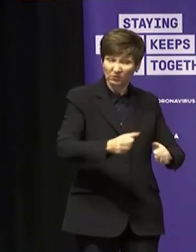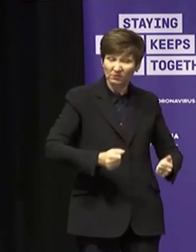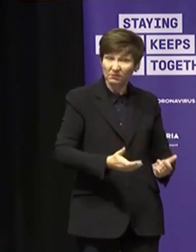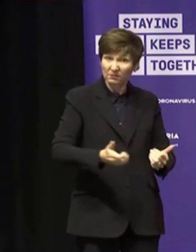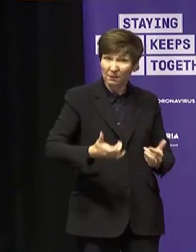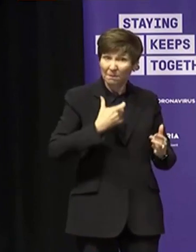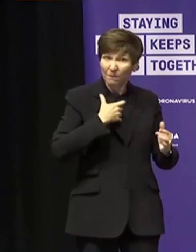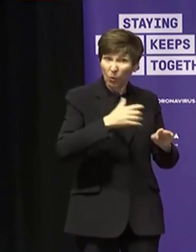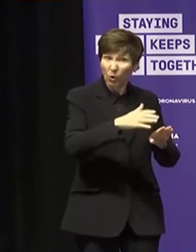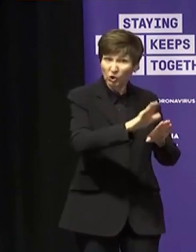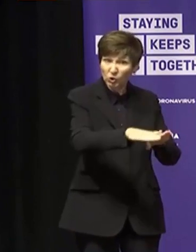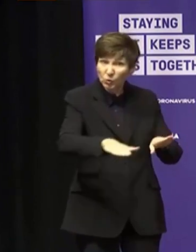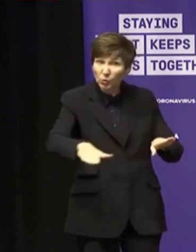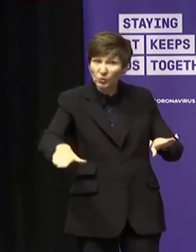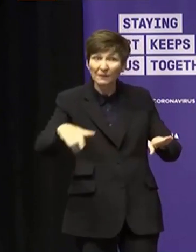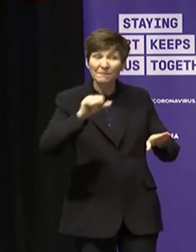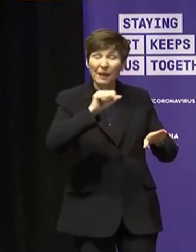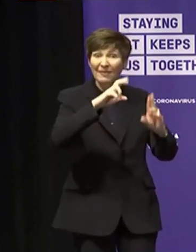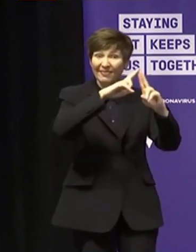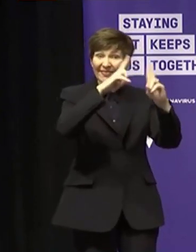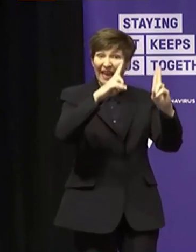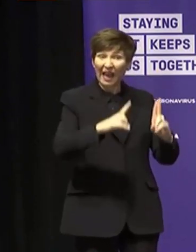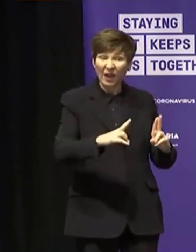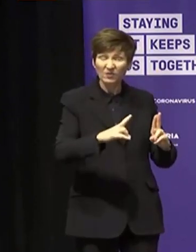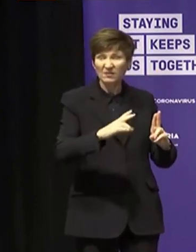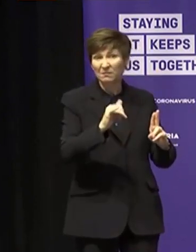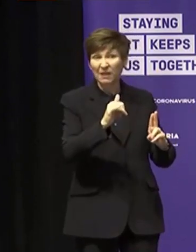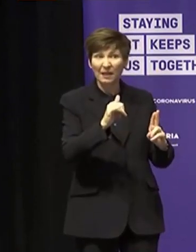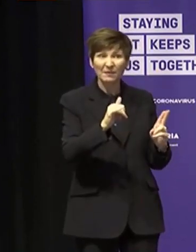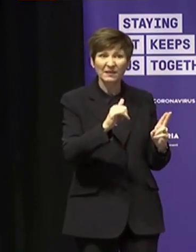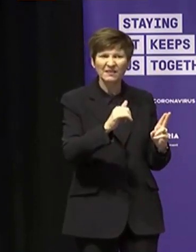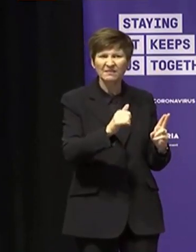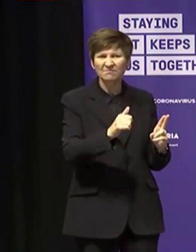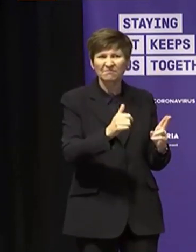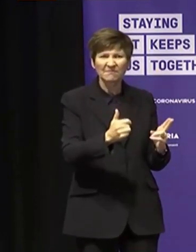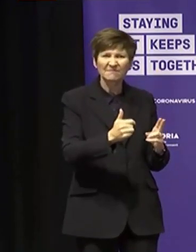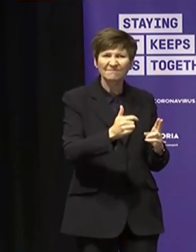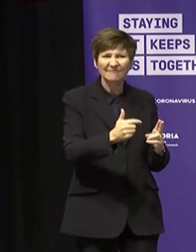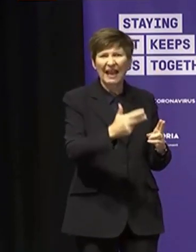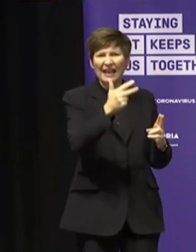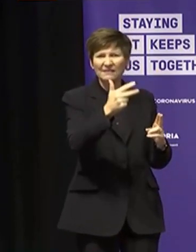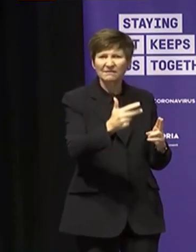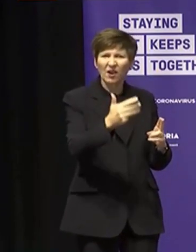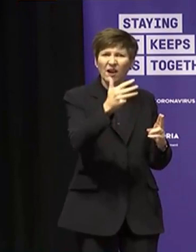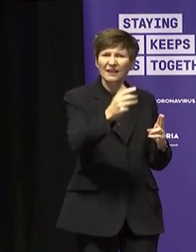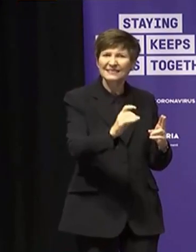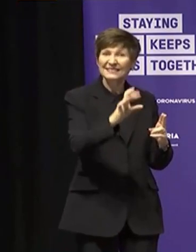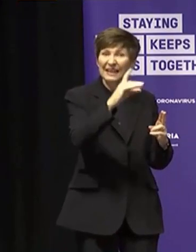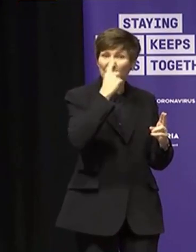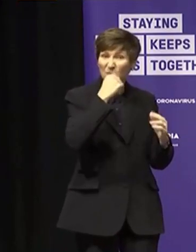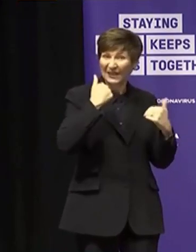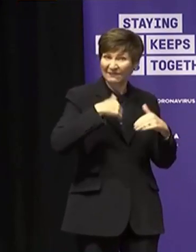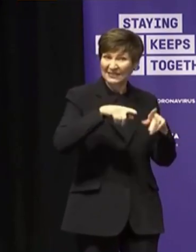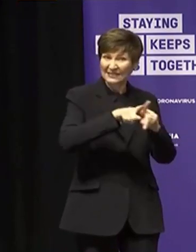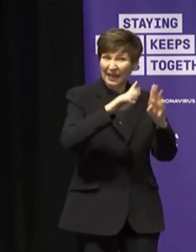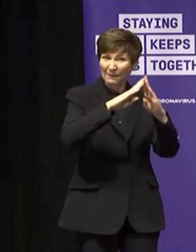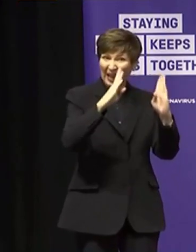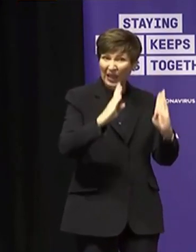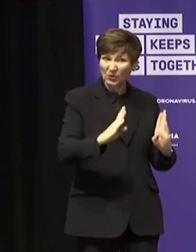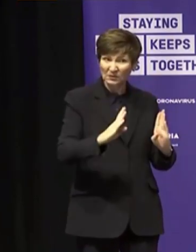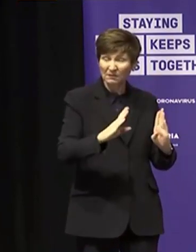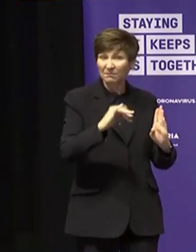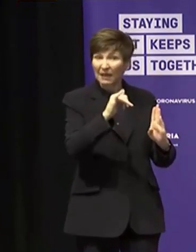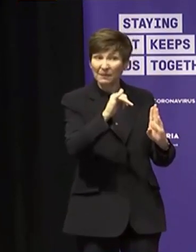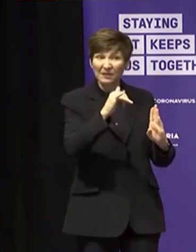more crowded households. But there should be no vilification in this space. This is a virus that will simply transmit